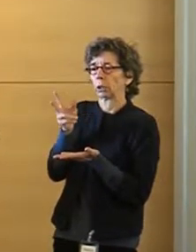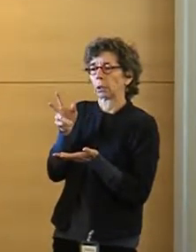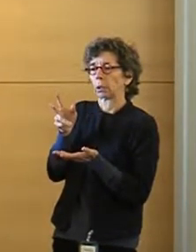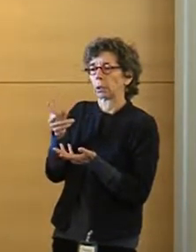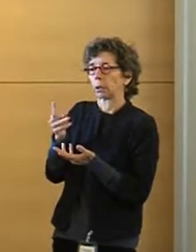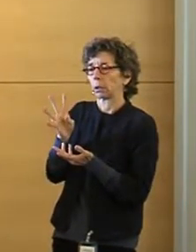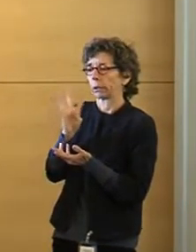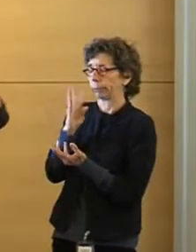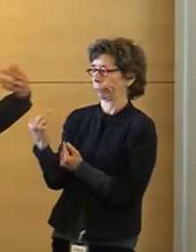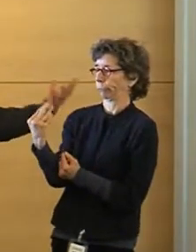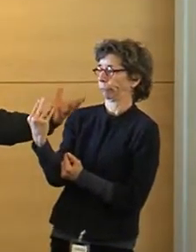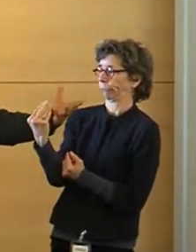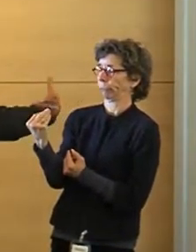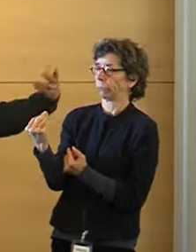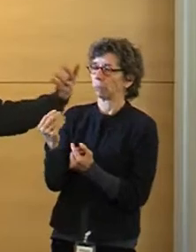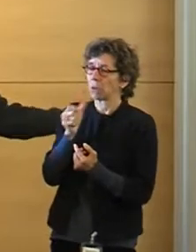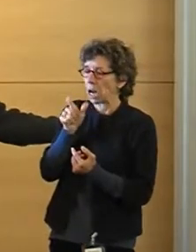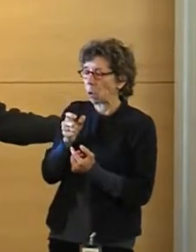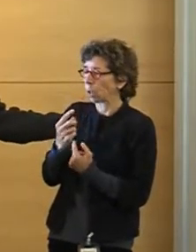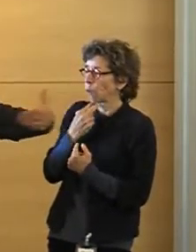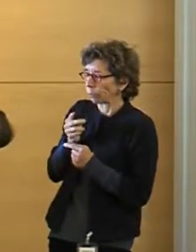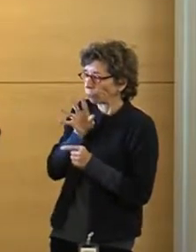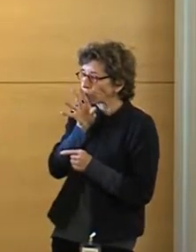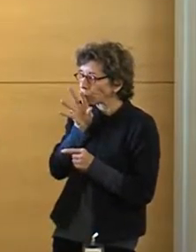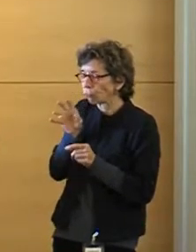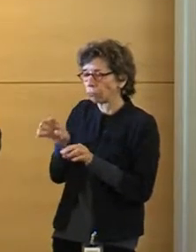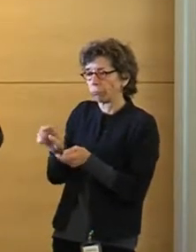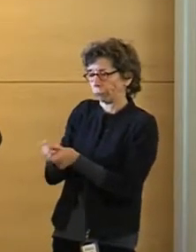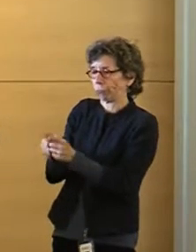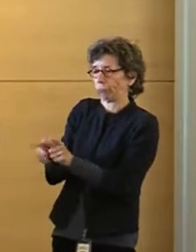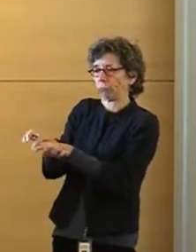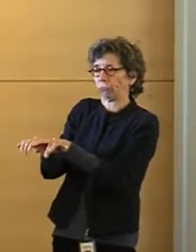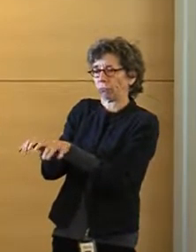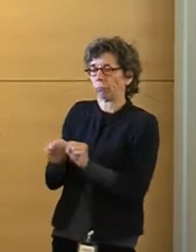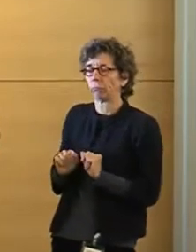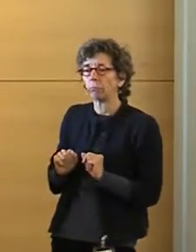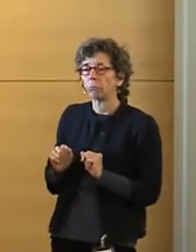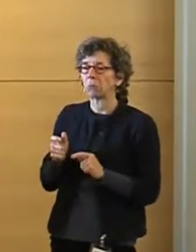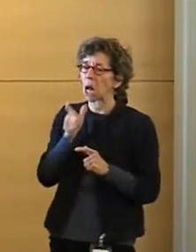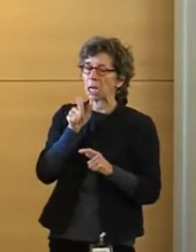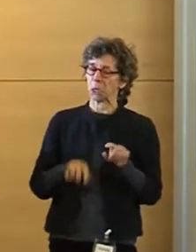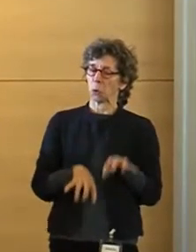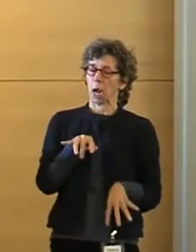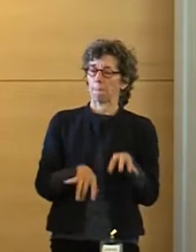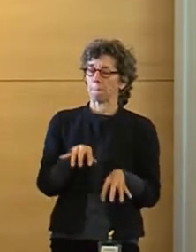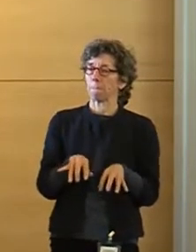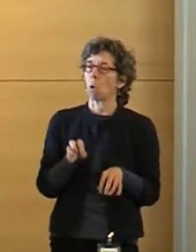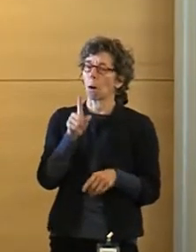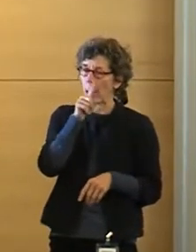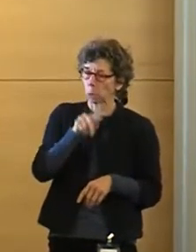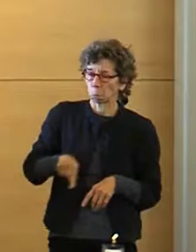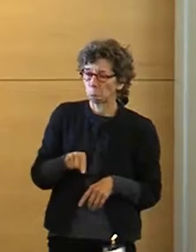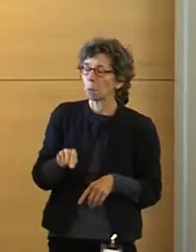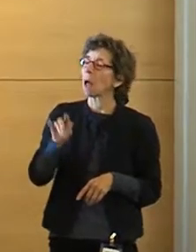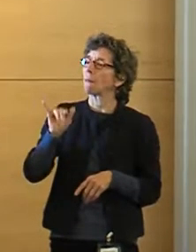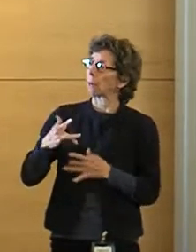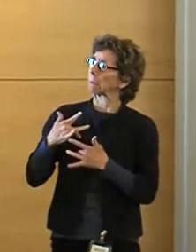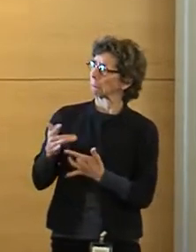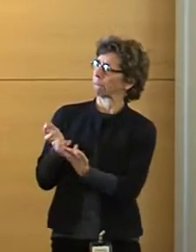common among everybody. You have people who use speech recognition.